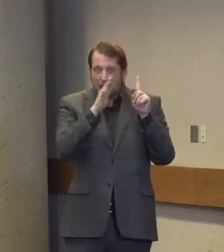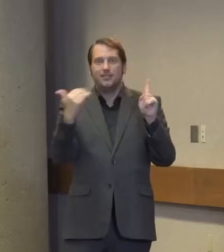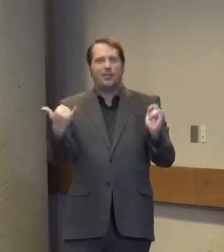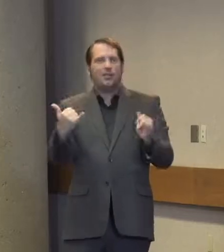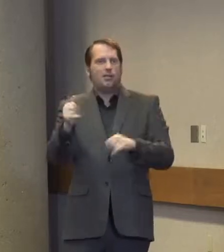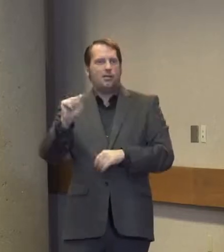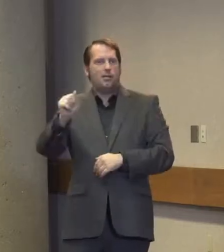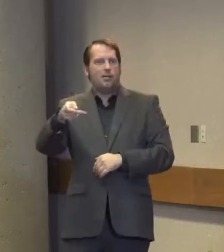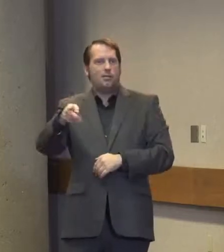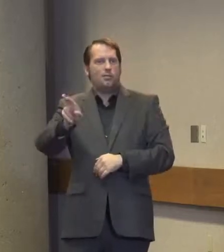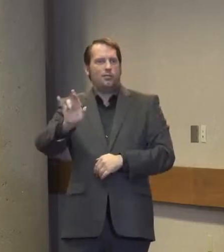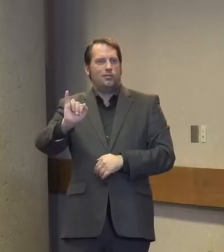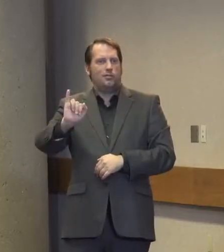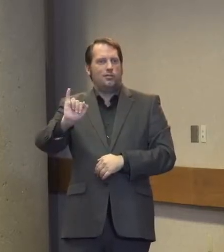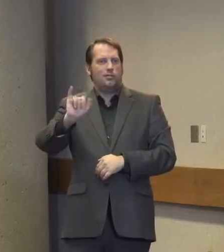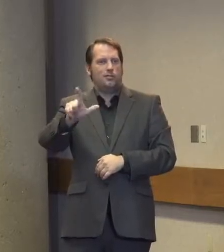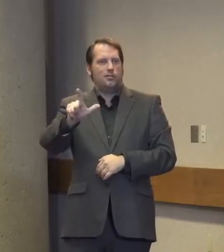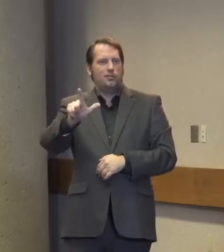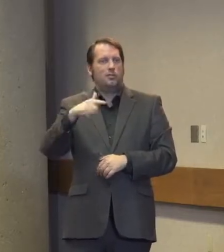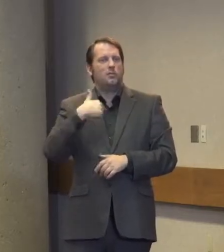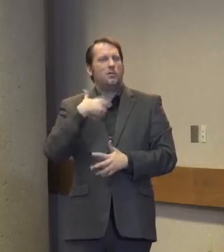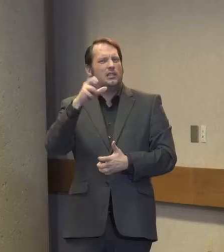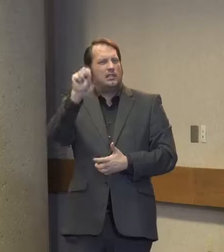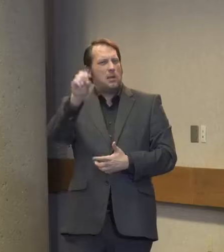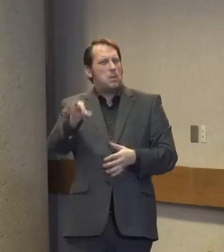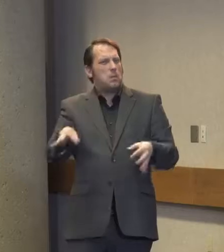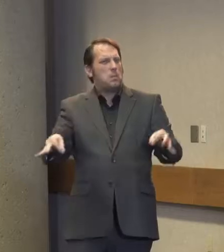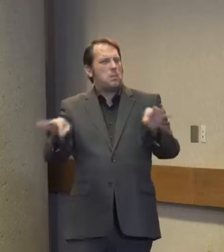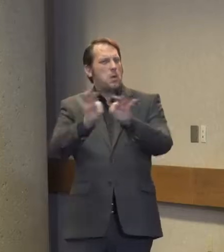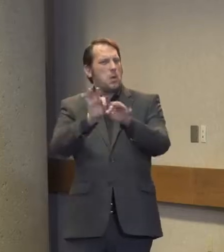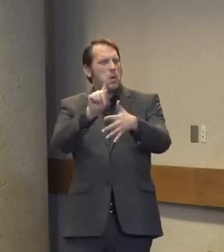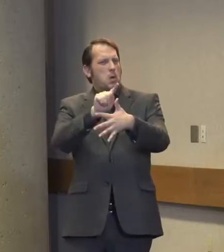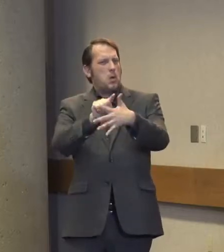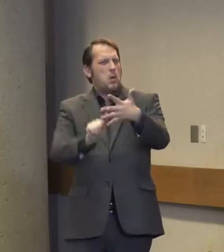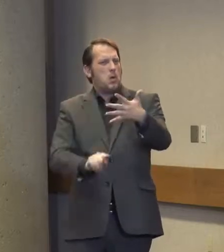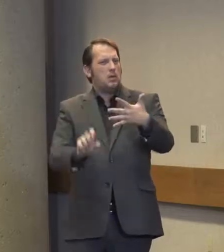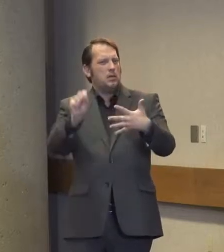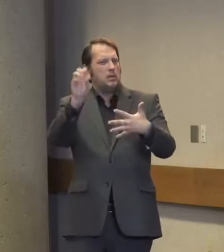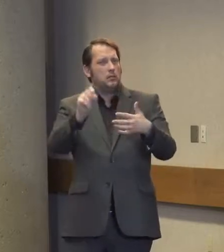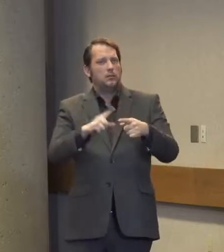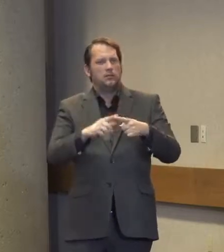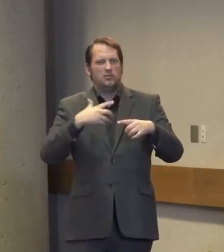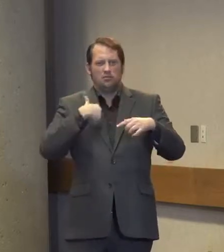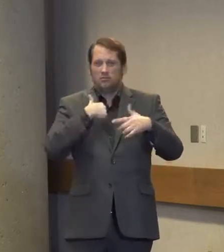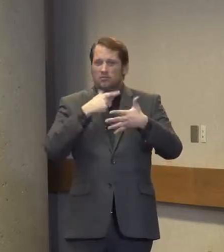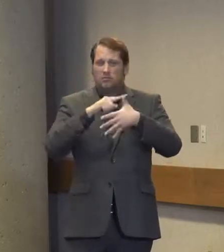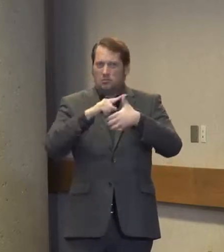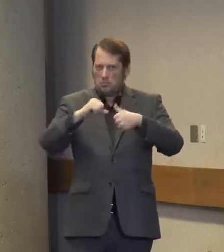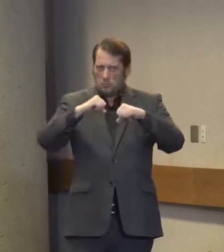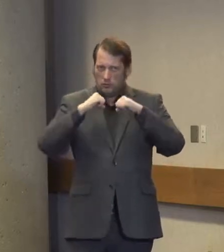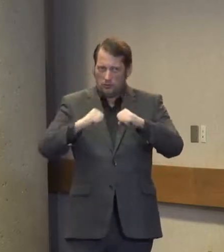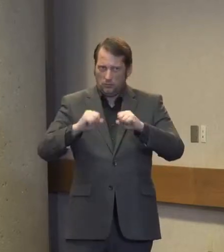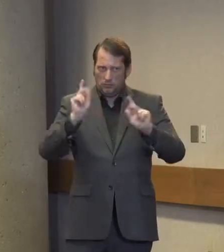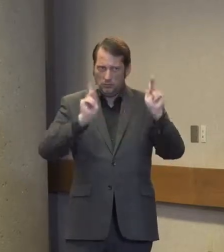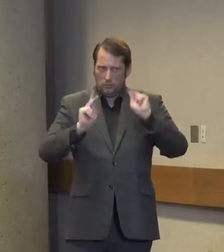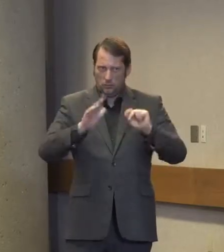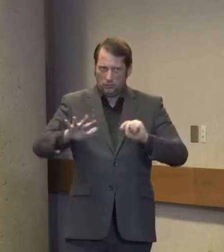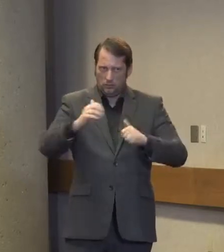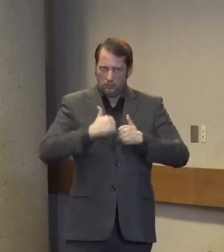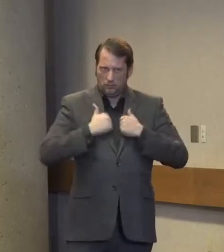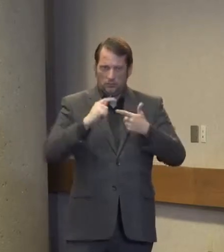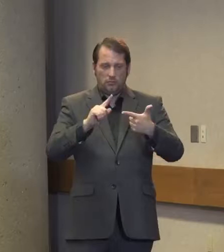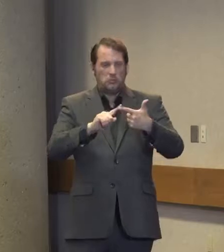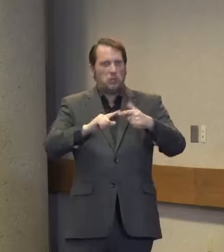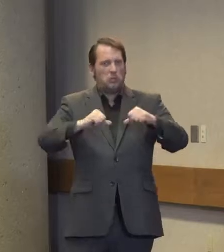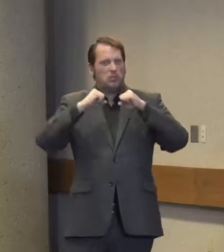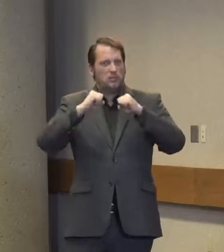Several of our key tenets I want to talk about are protecting our residents, protecting our employees, and still delivering, as the county executive alluded to, the